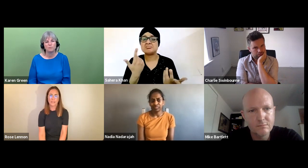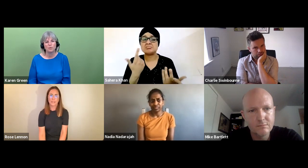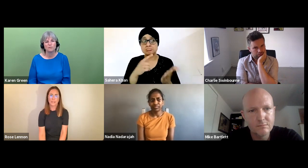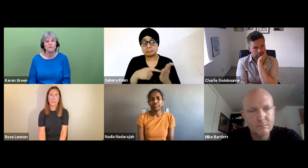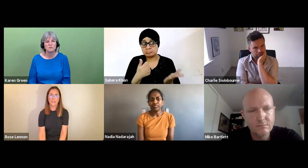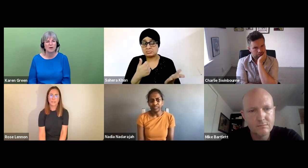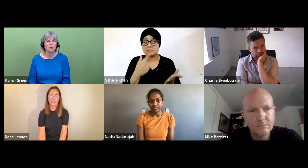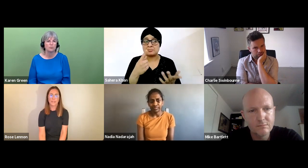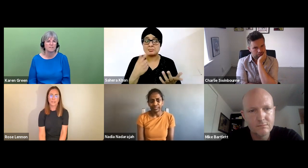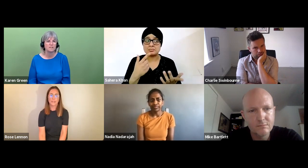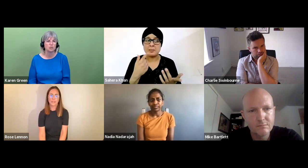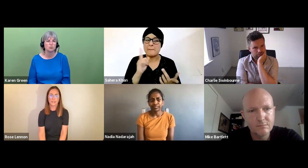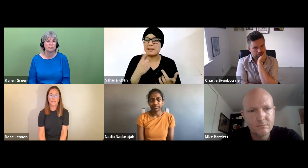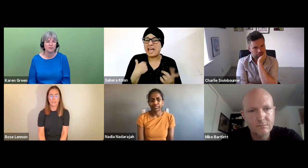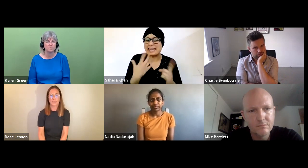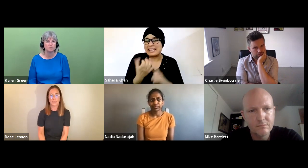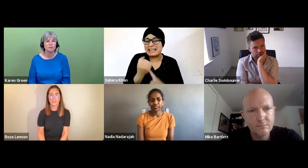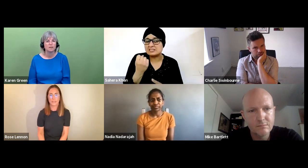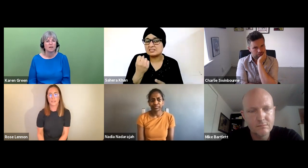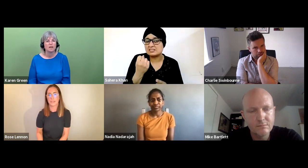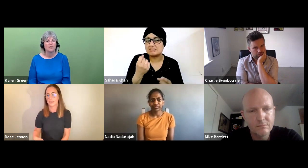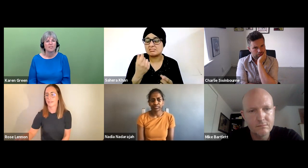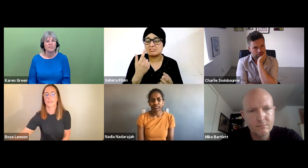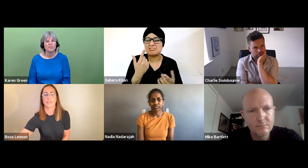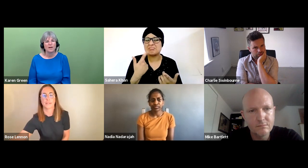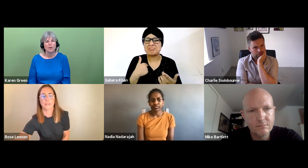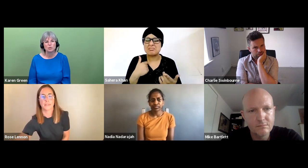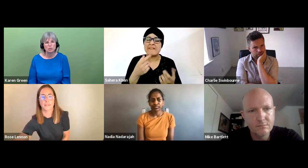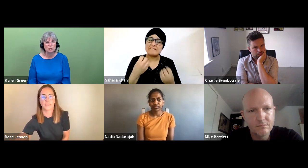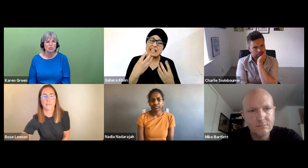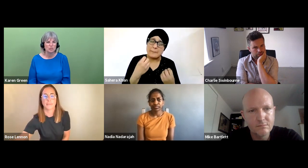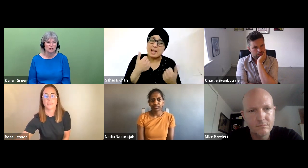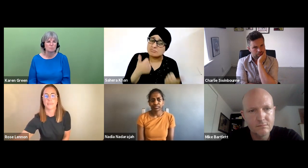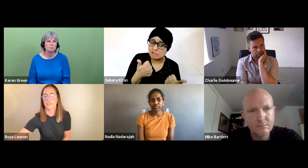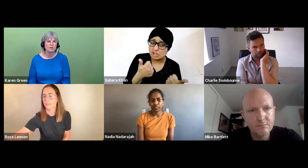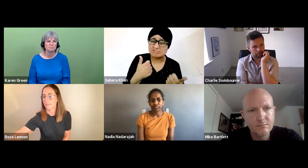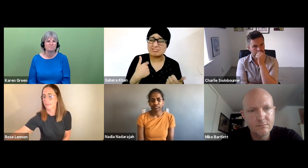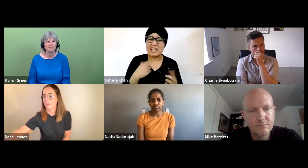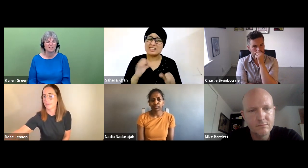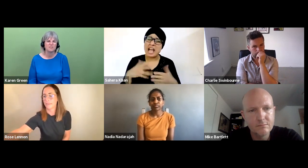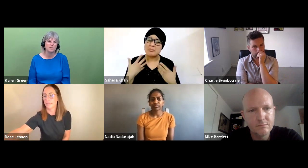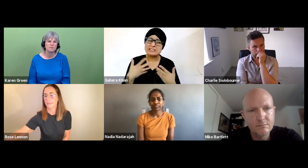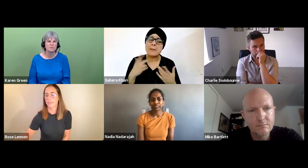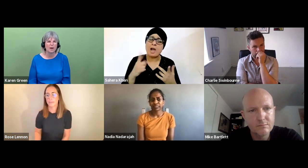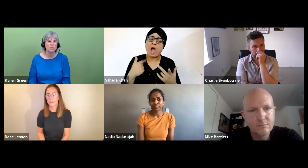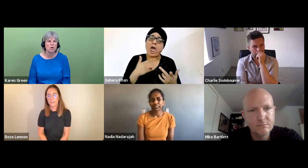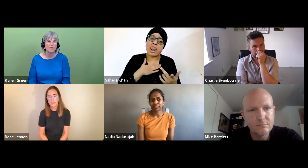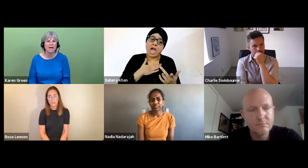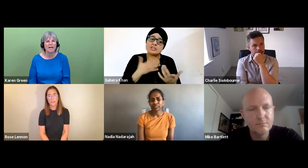for feedback when writing the short film, that was good, but the feedback was okay. I